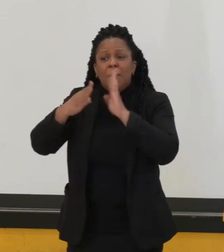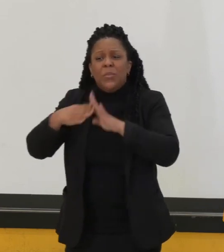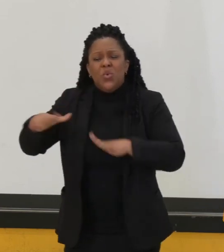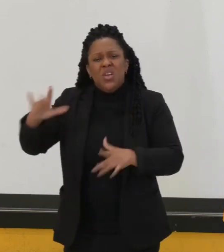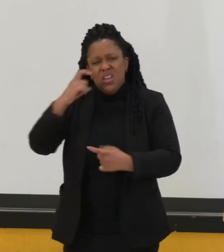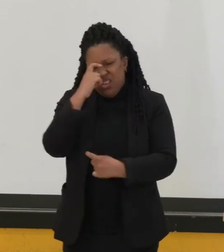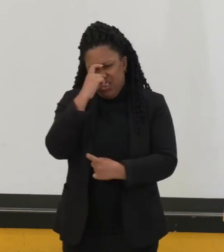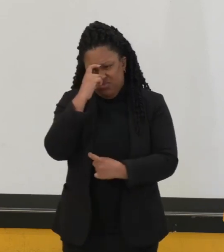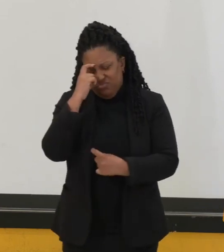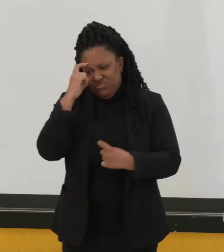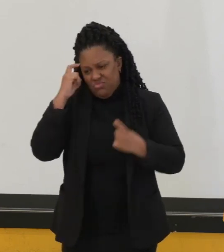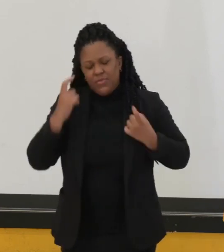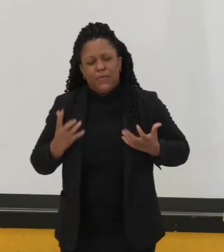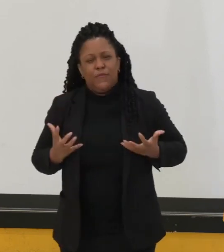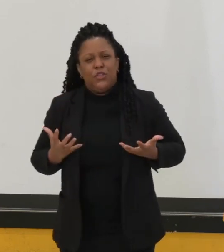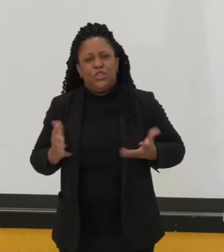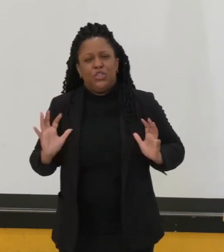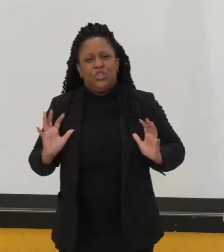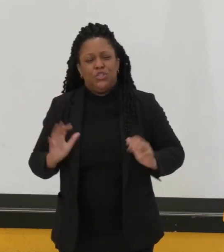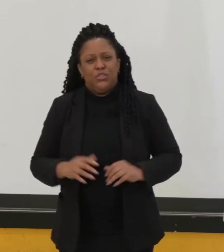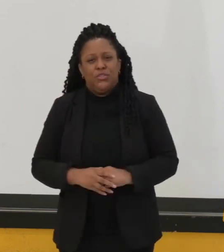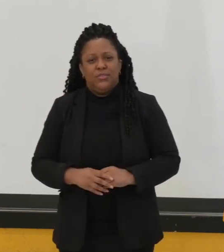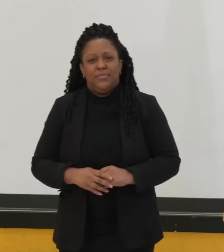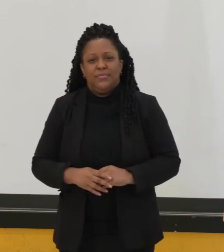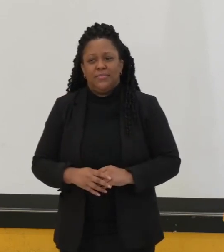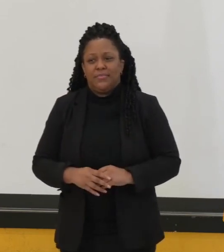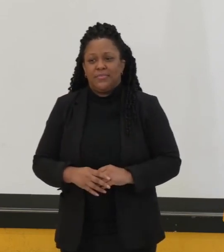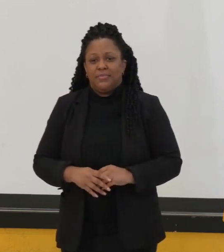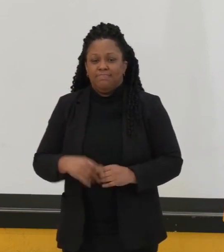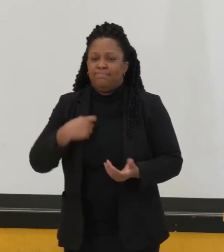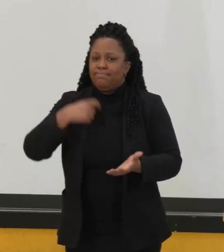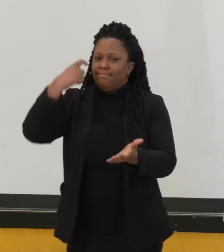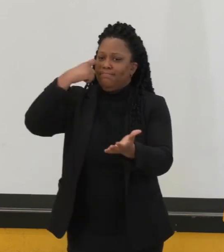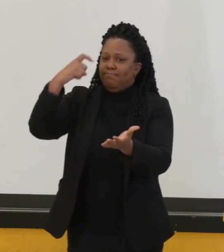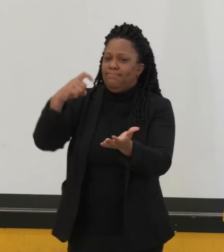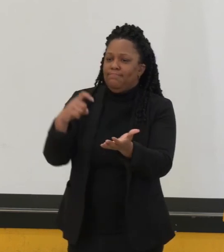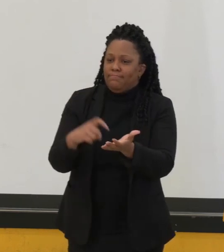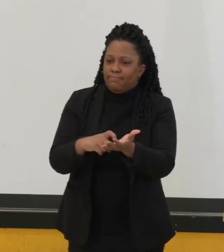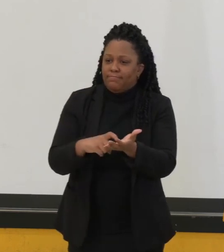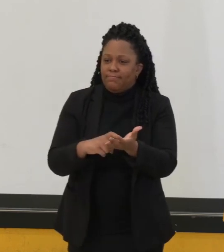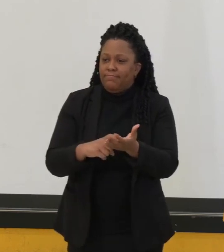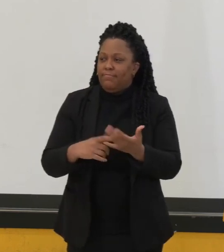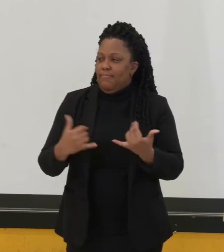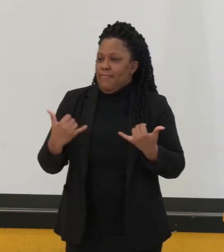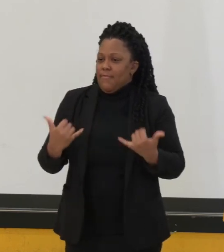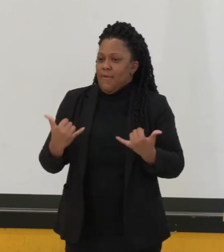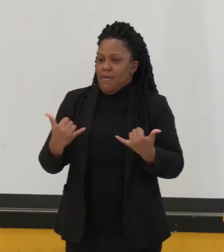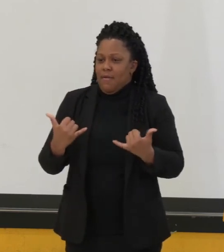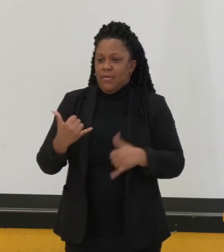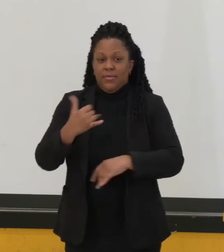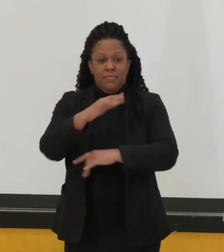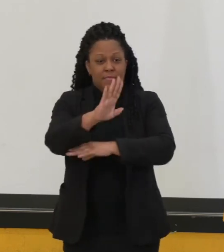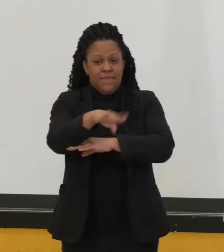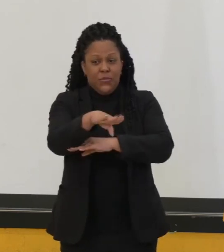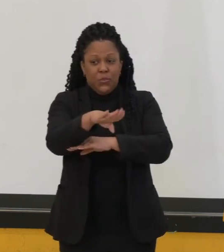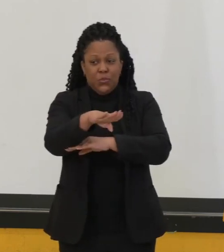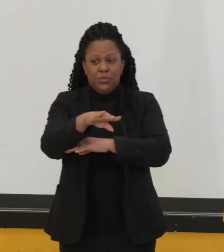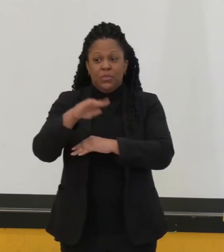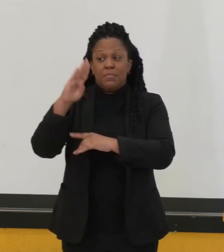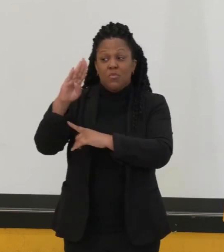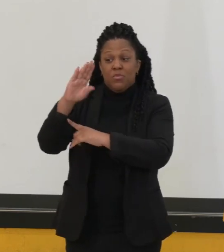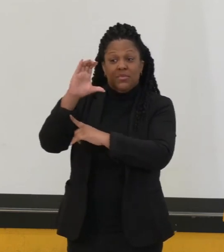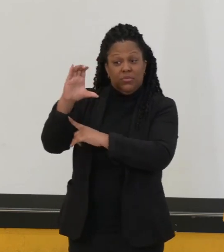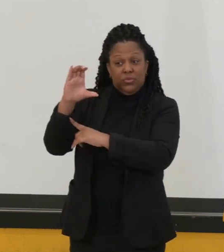And I recognize that the press conference that we saw earlier in Brooklyn Center is